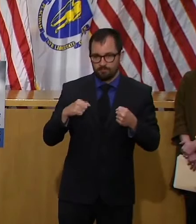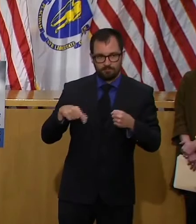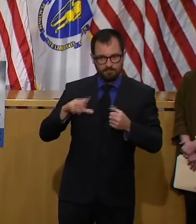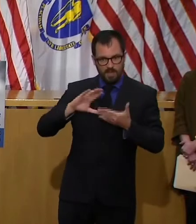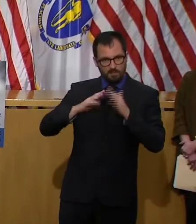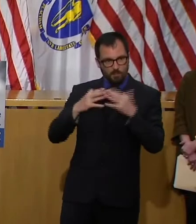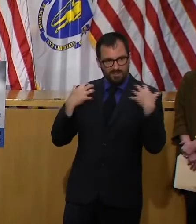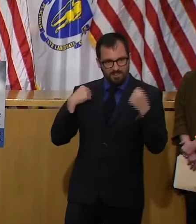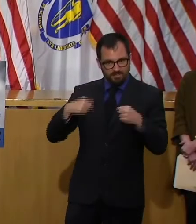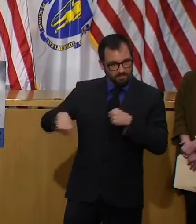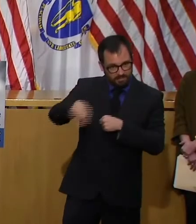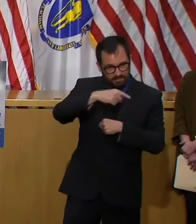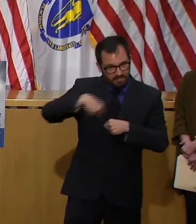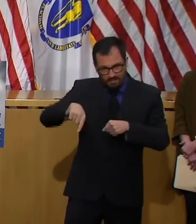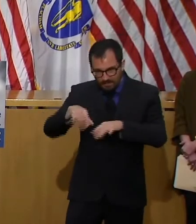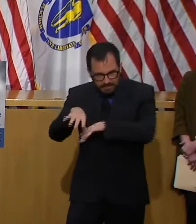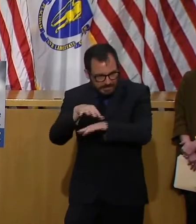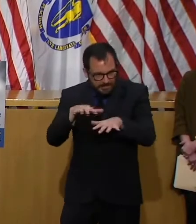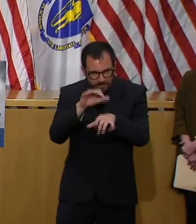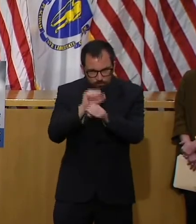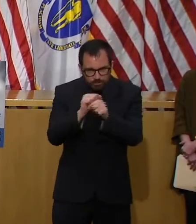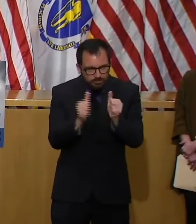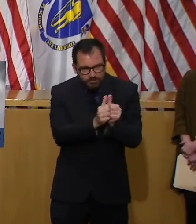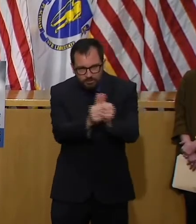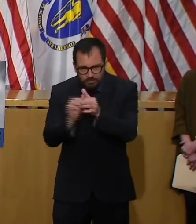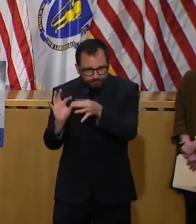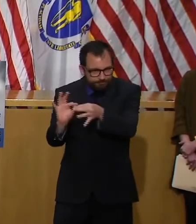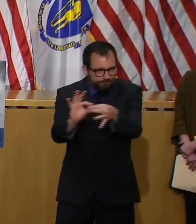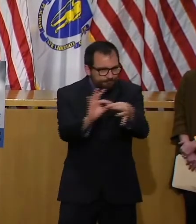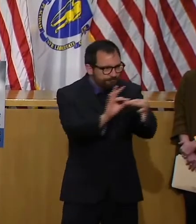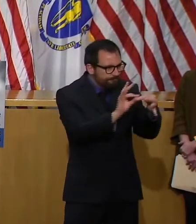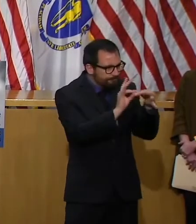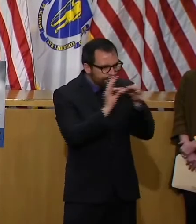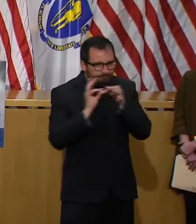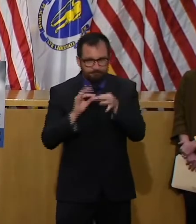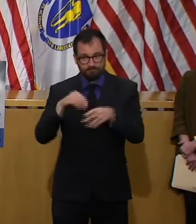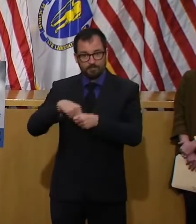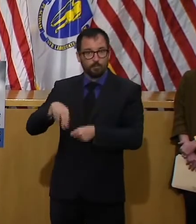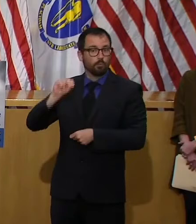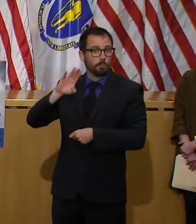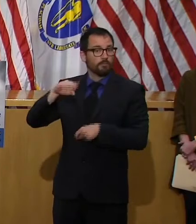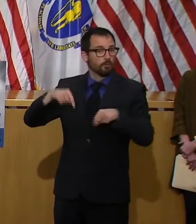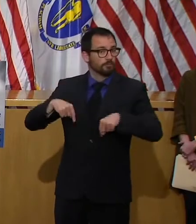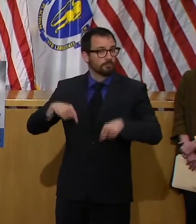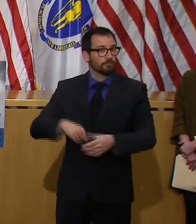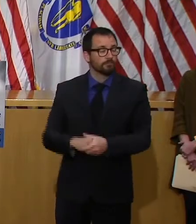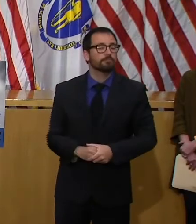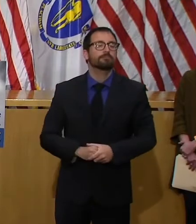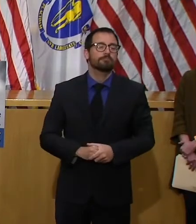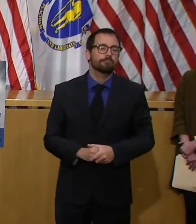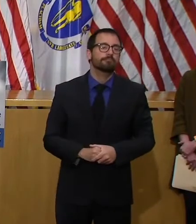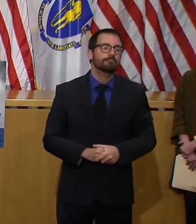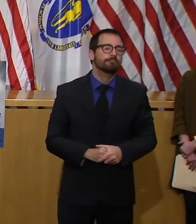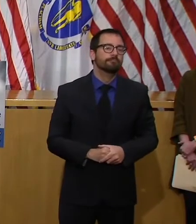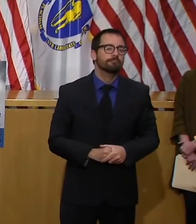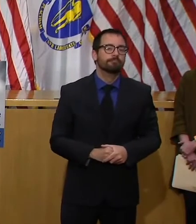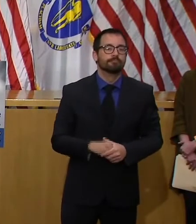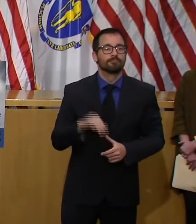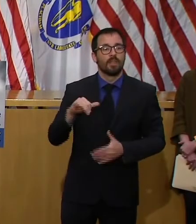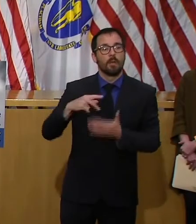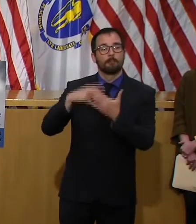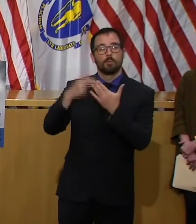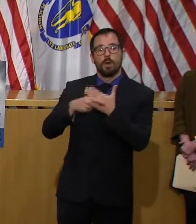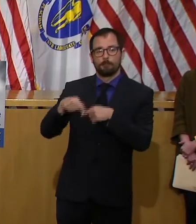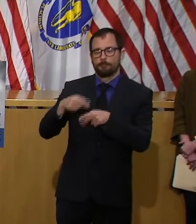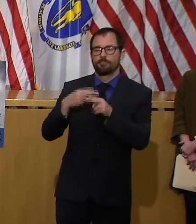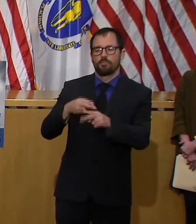COVID-19 related activities. The CTC program is coming at a time when many local health departments are struggling to keep